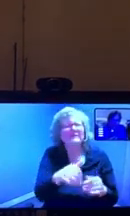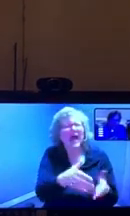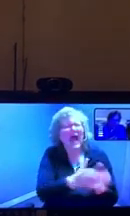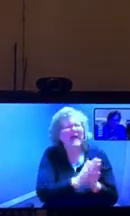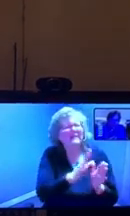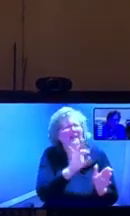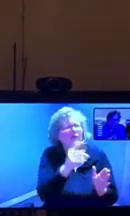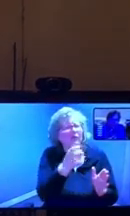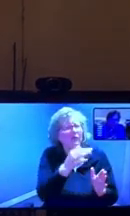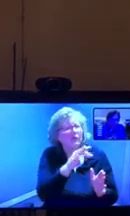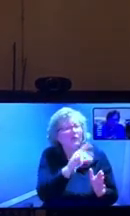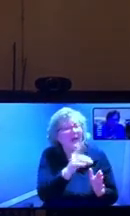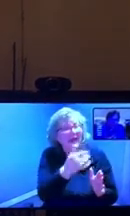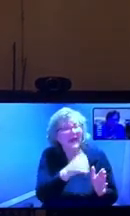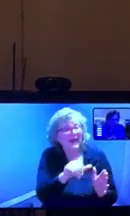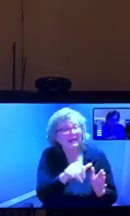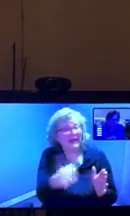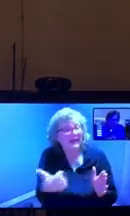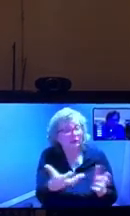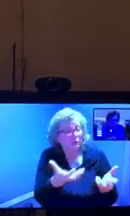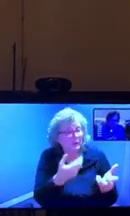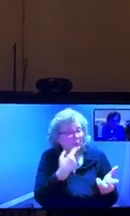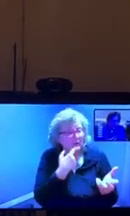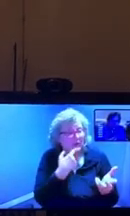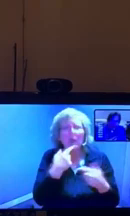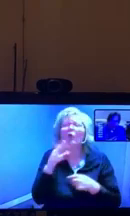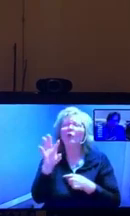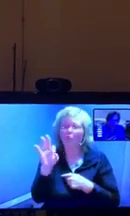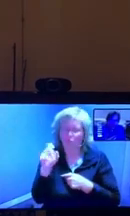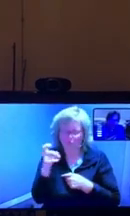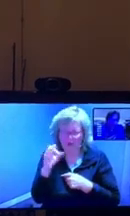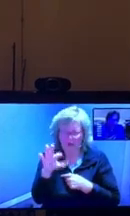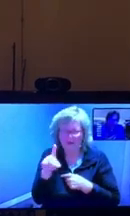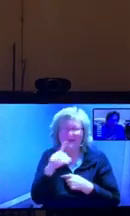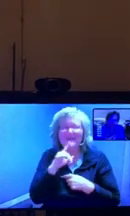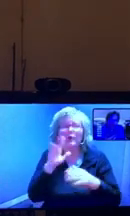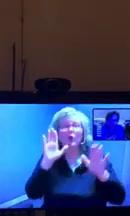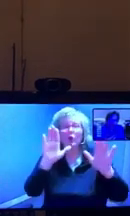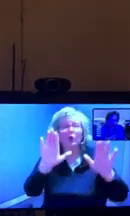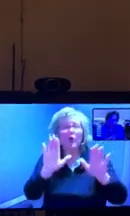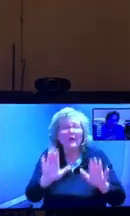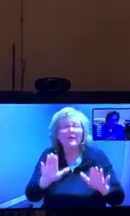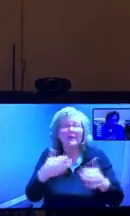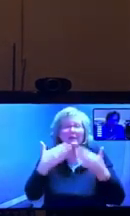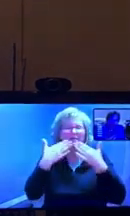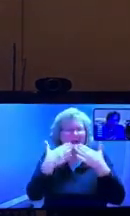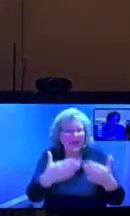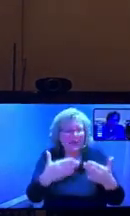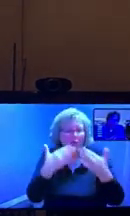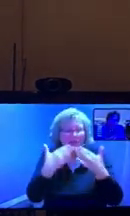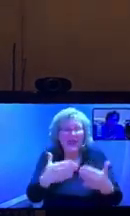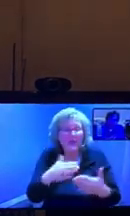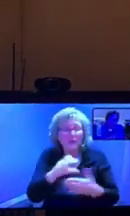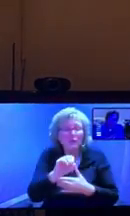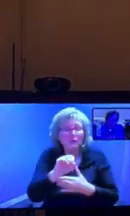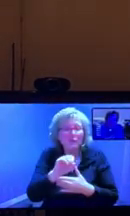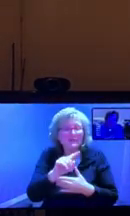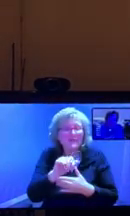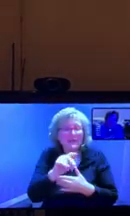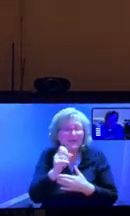Yes. Can you hear me right now? I sure can, Fred. Great. Thank you, Stephen, for remembering this,